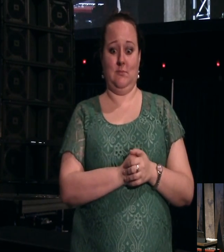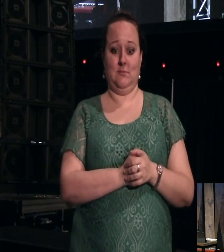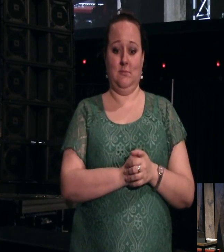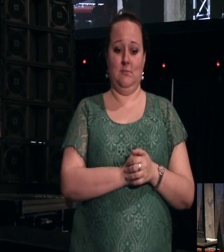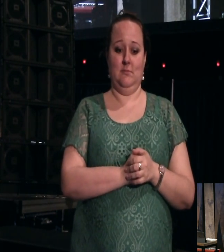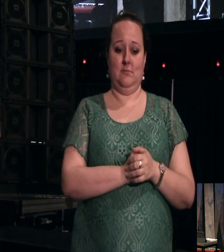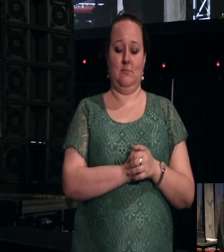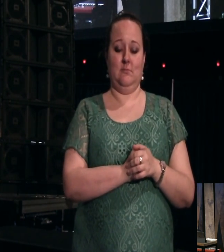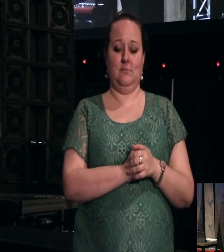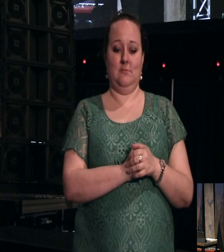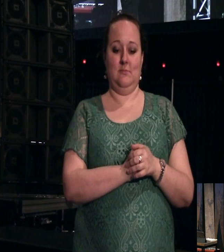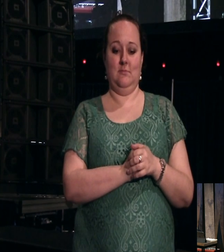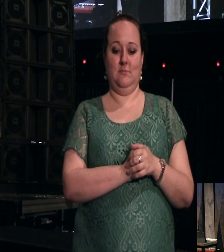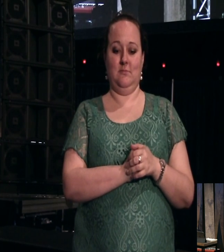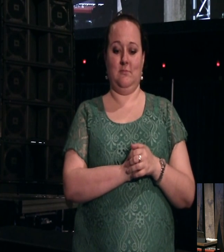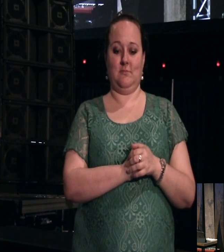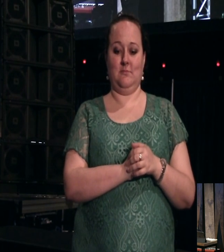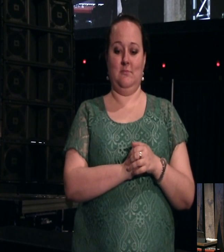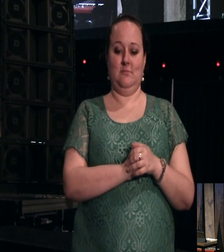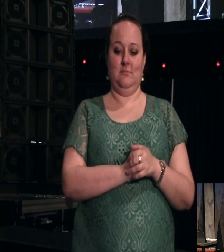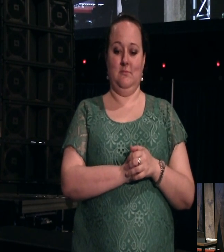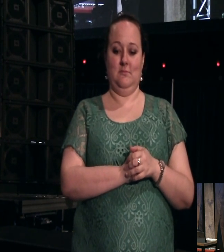It's crazy. I mean,